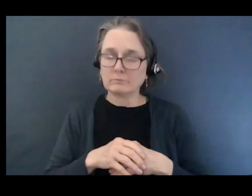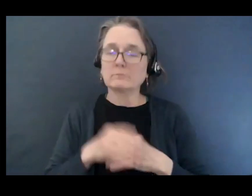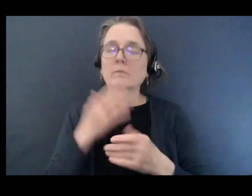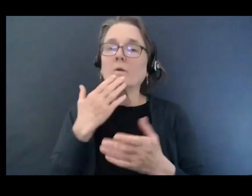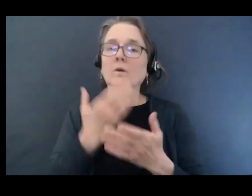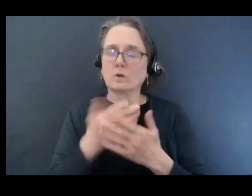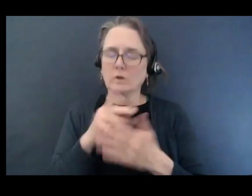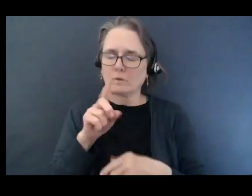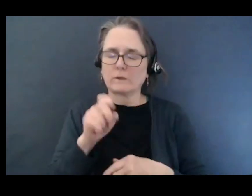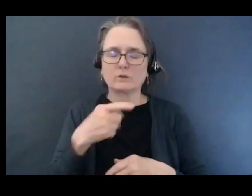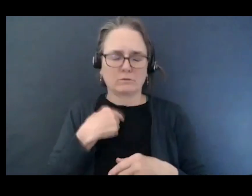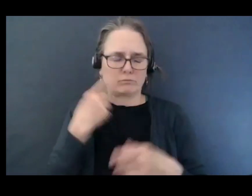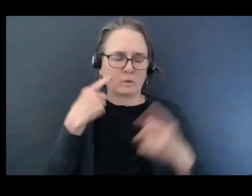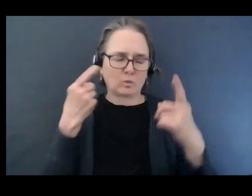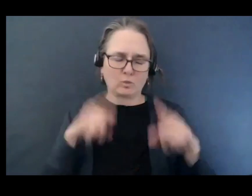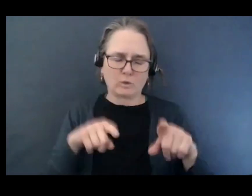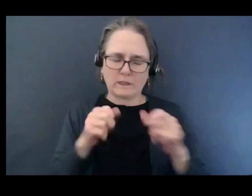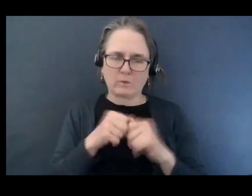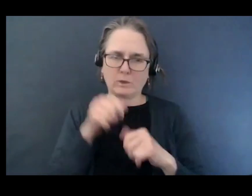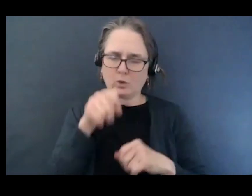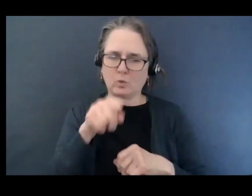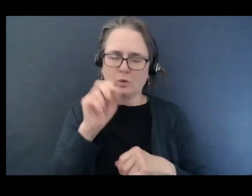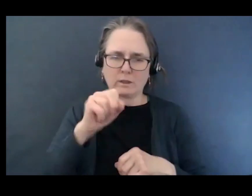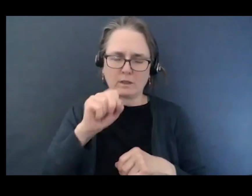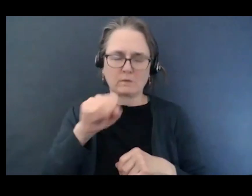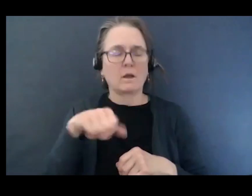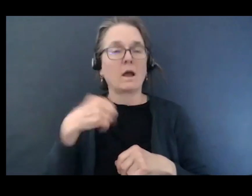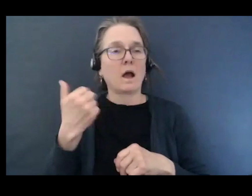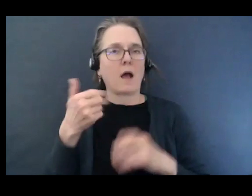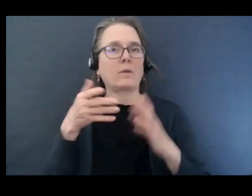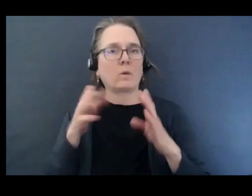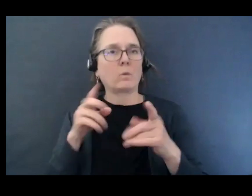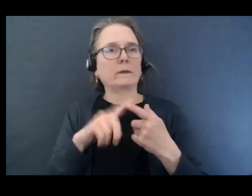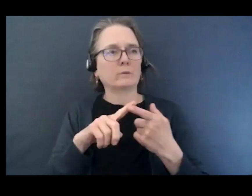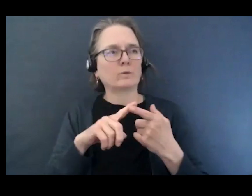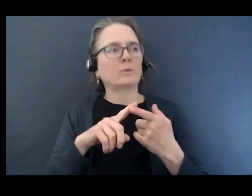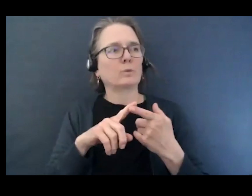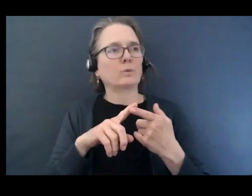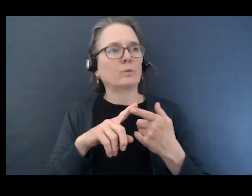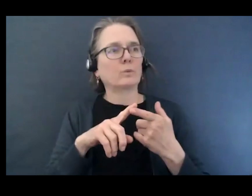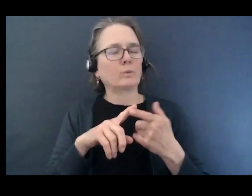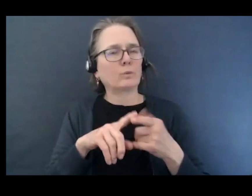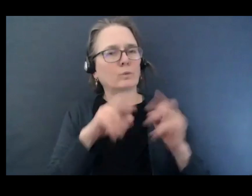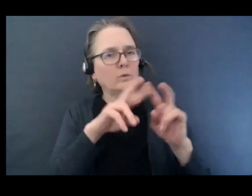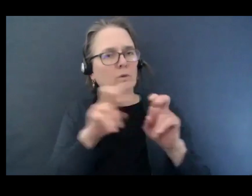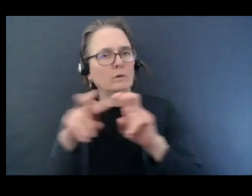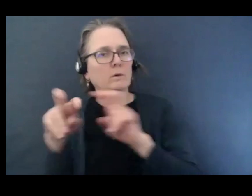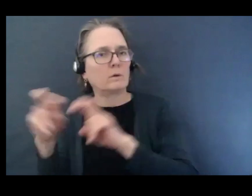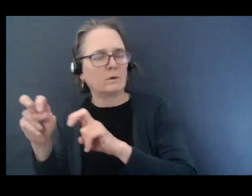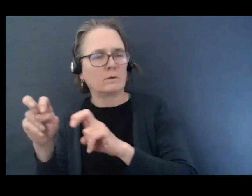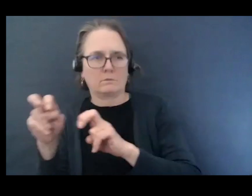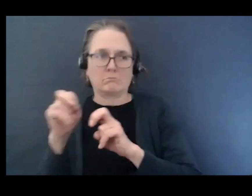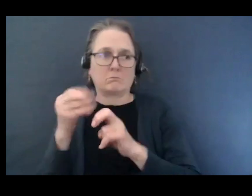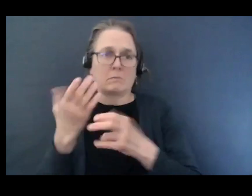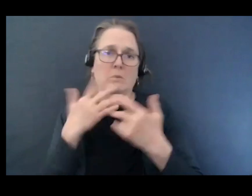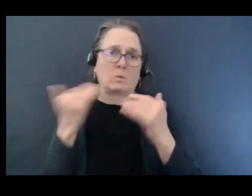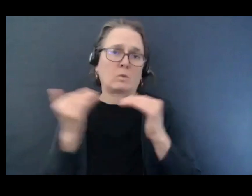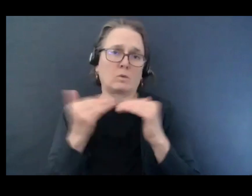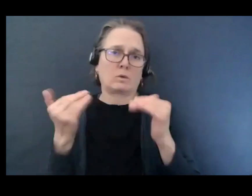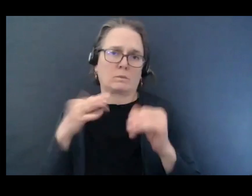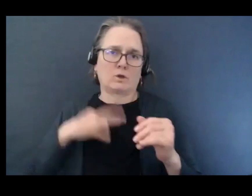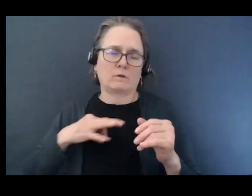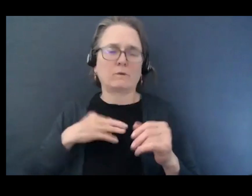This is a really good question. I fully agree with you that other indicators might be just as useful. You could imagine doing a Gini coefficient